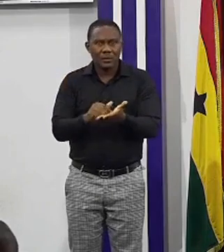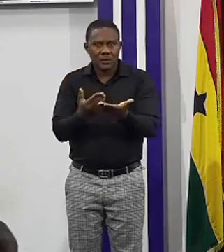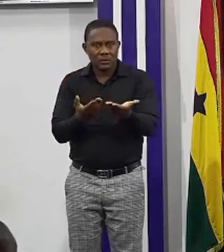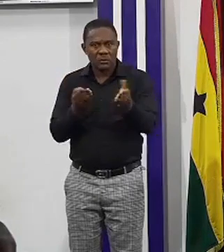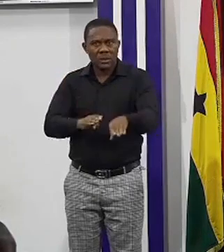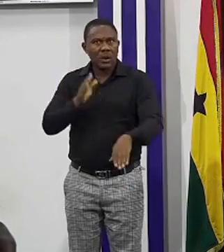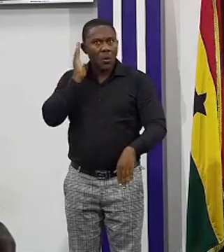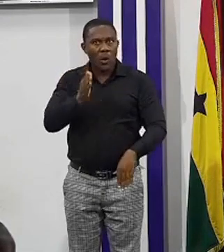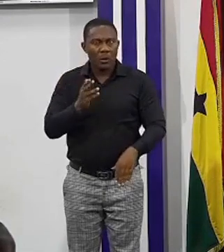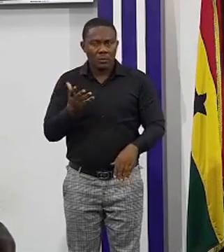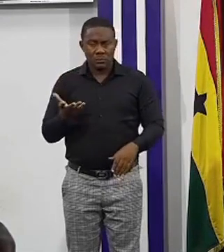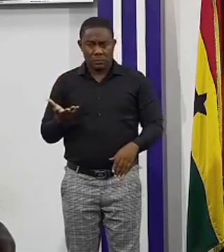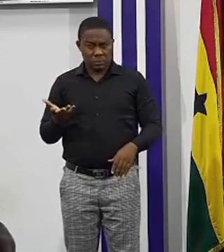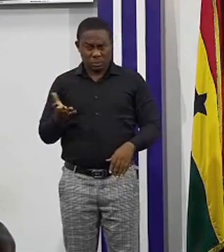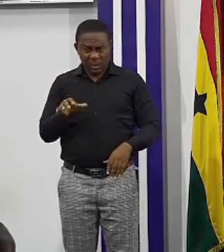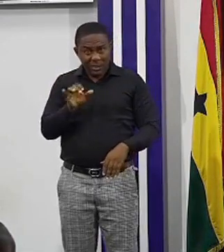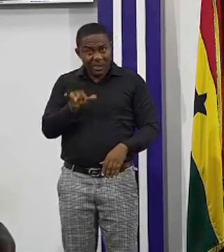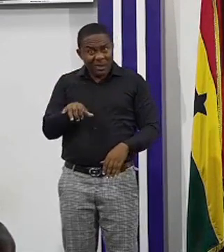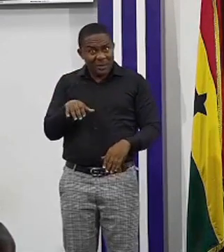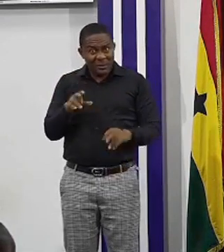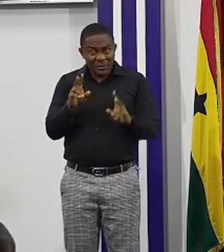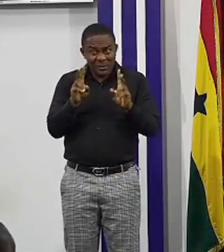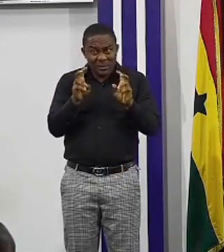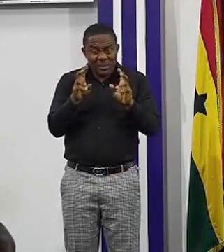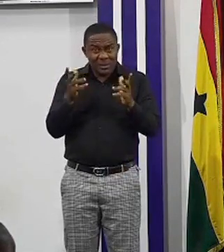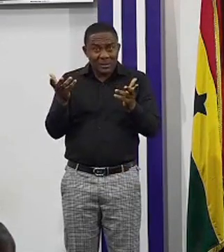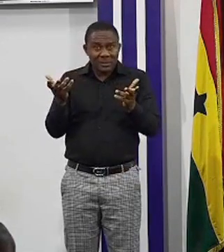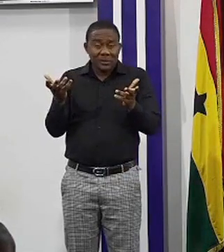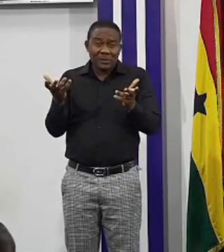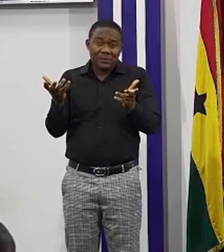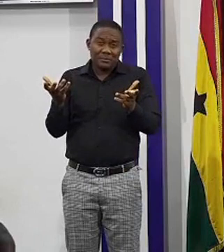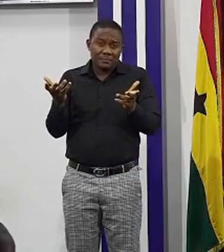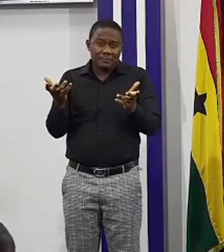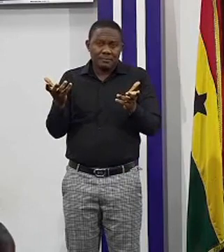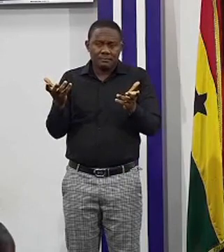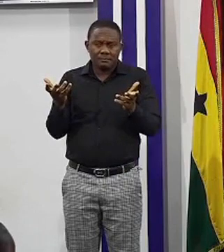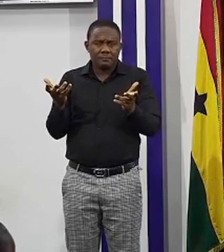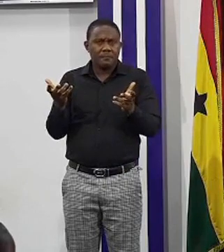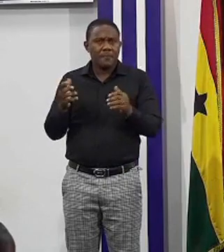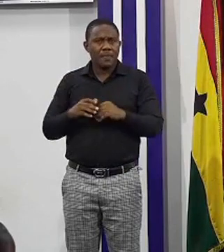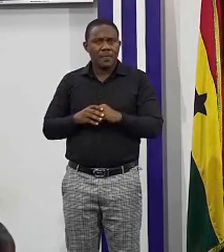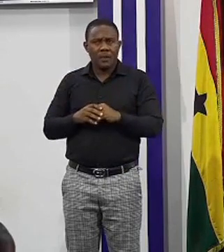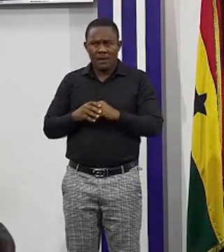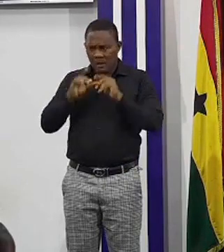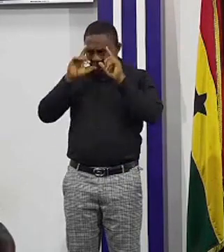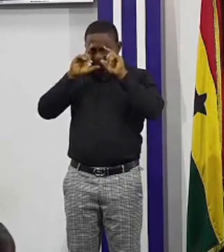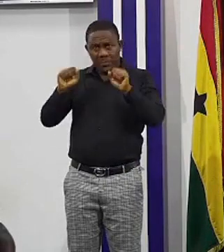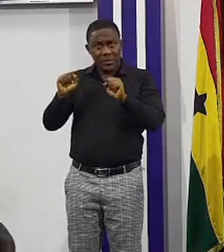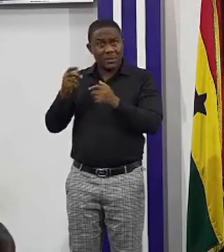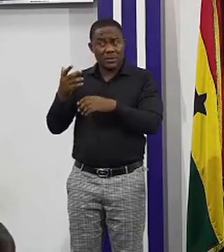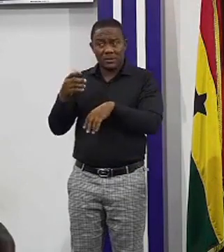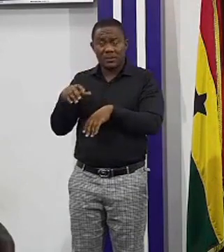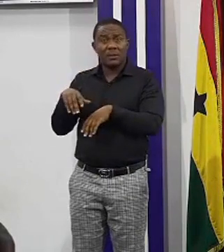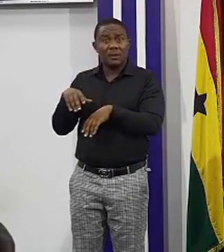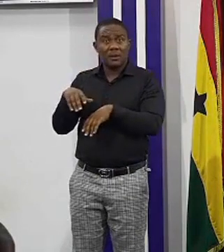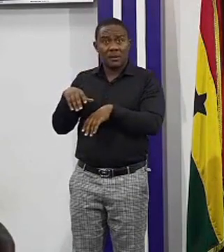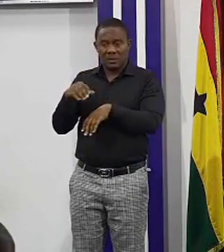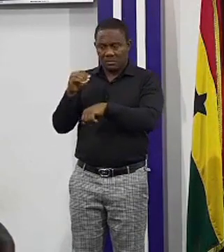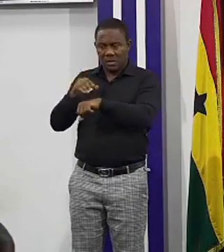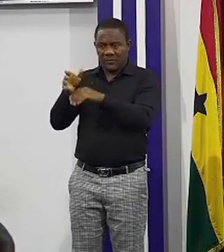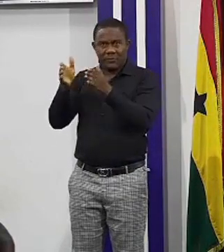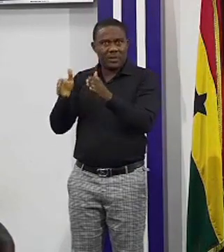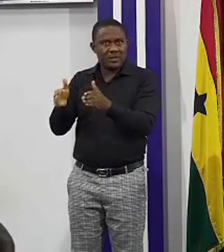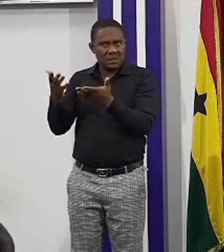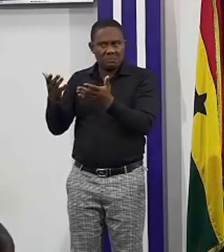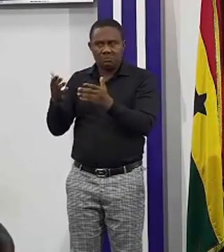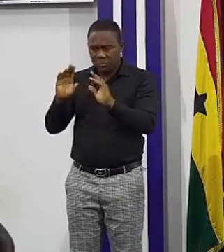those reports are attributed to the President's advisor on health, Dr. Nsia Sari. I think he was on a television show last night and made some